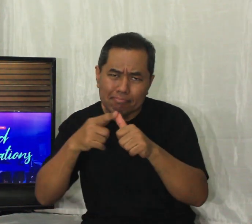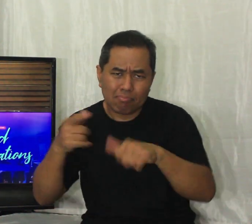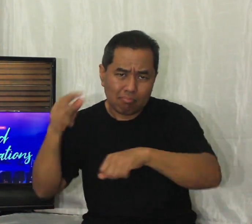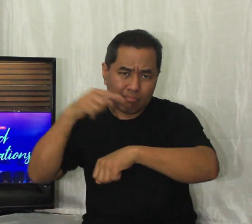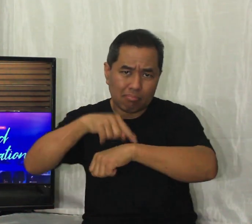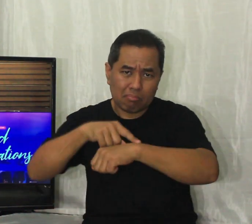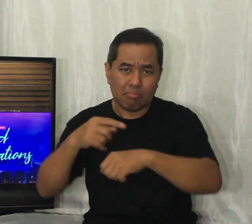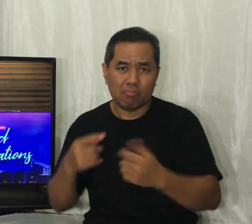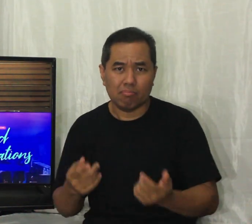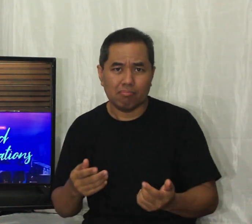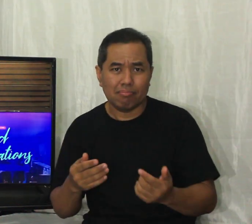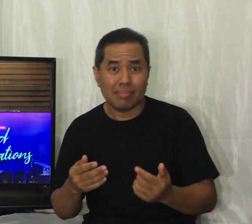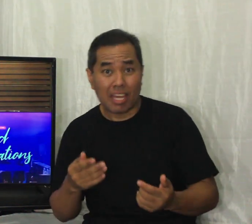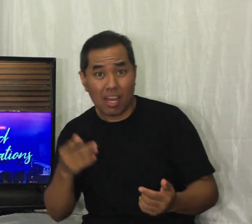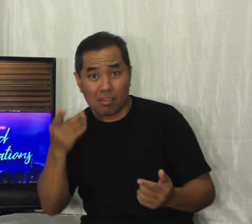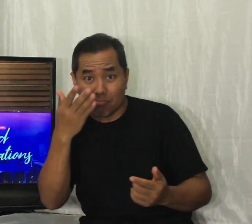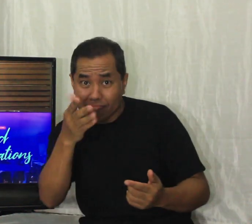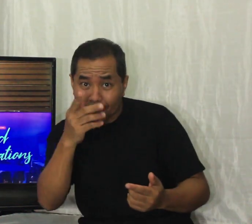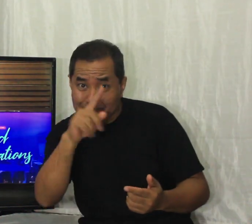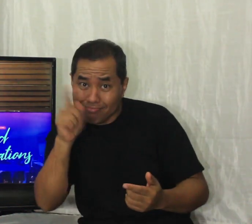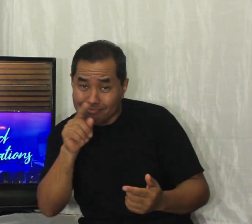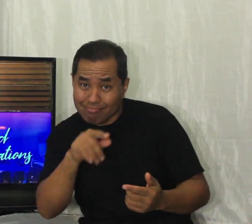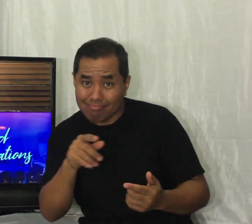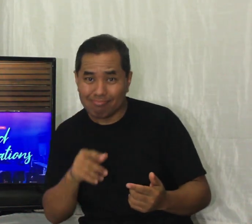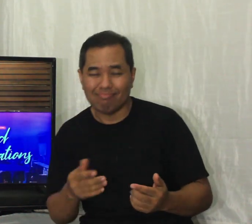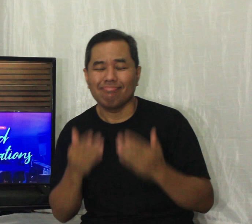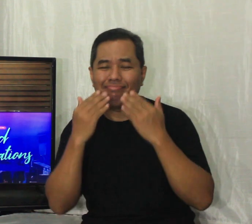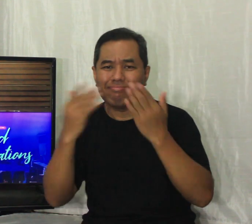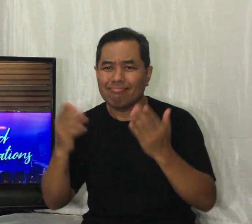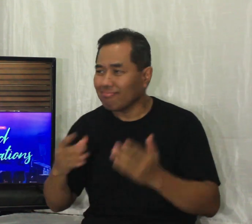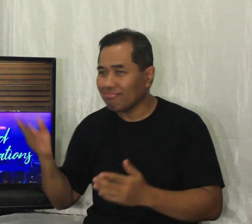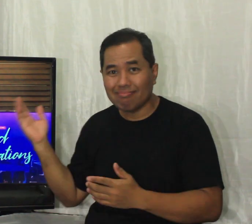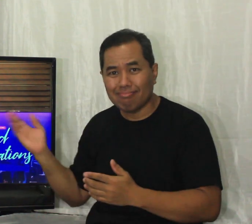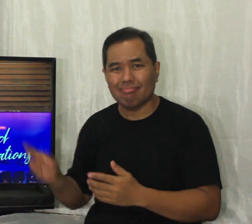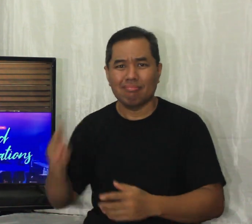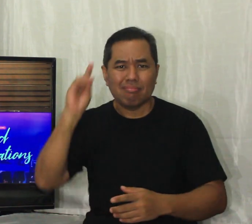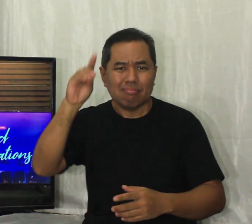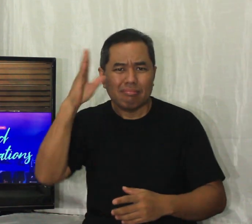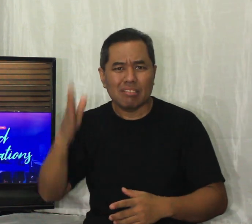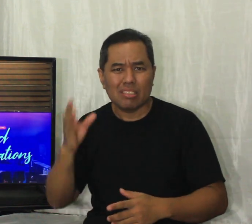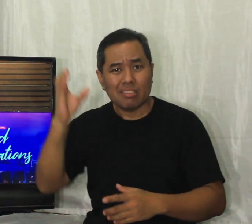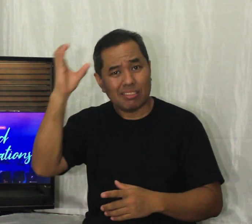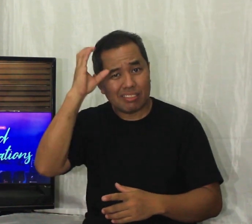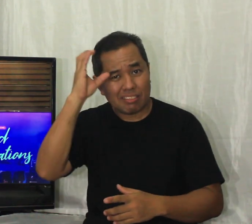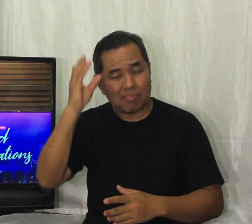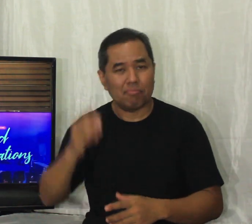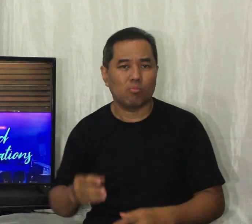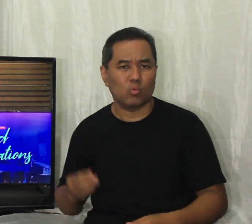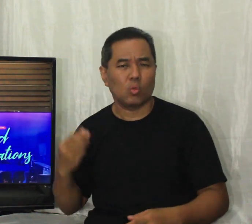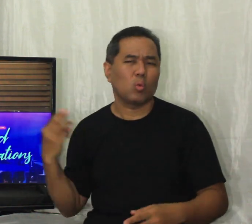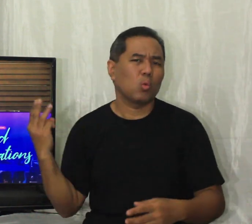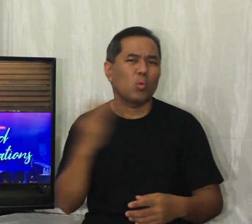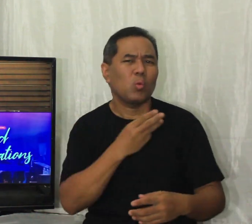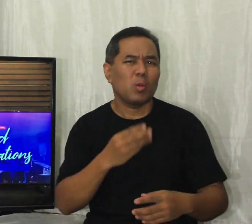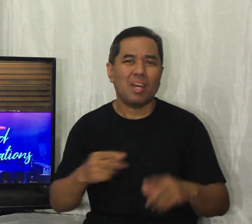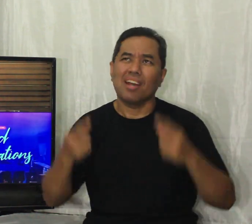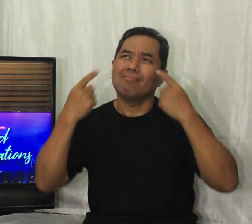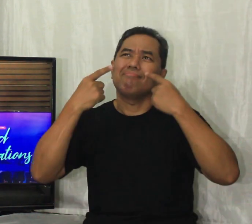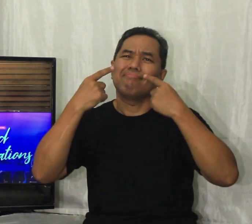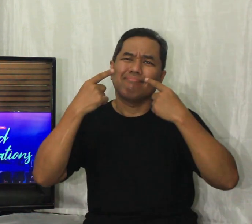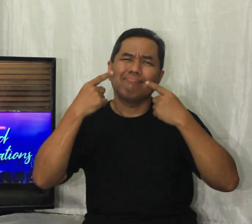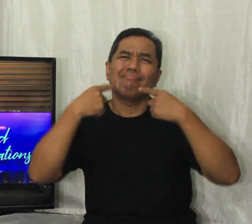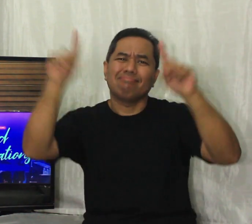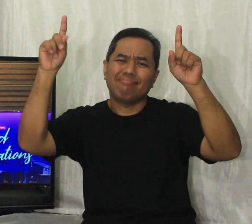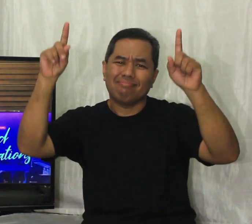in. My name is Chad. I am one of the pastors here at the church. We are broadcasting from Metro Manila, Philippines. So wherever you